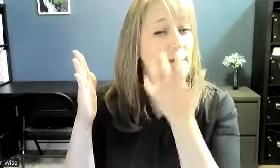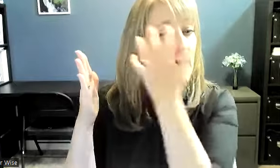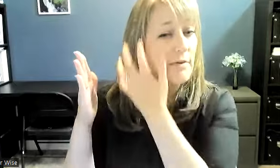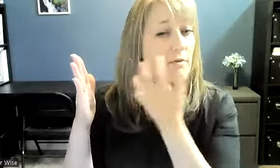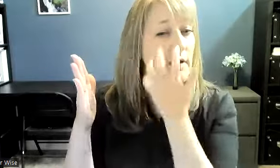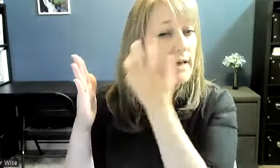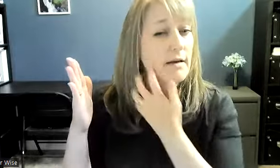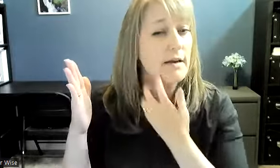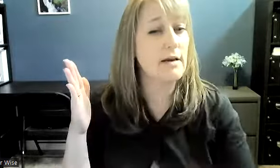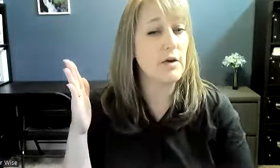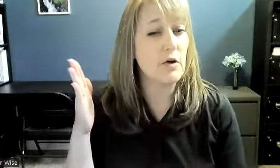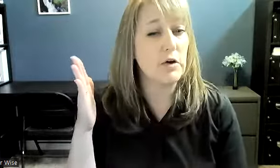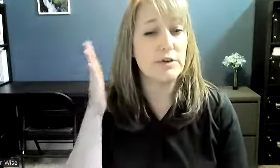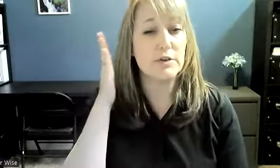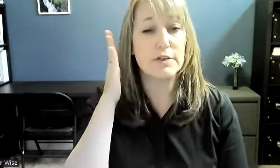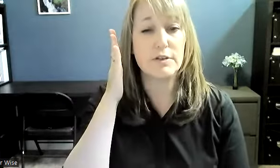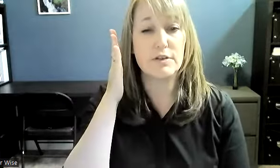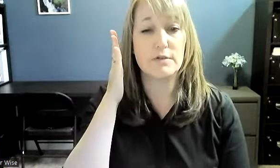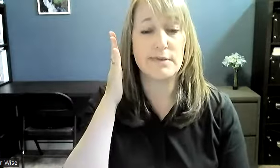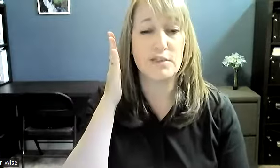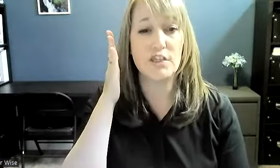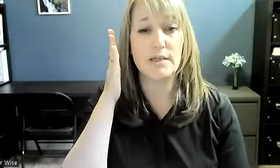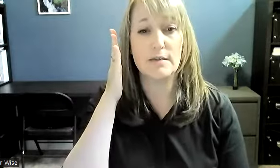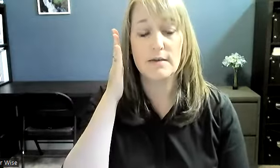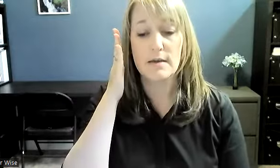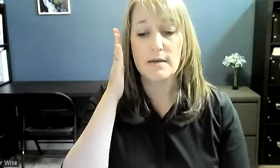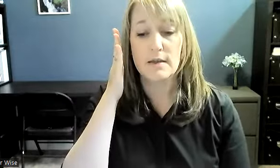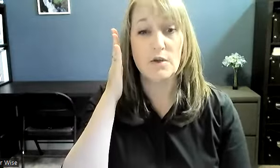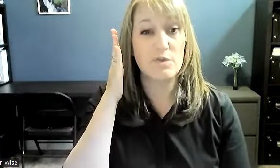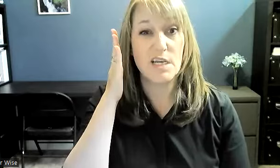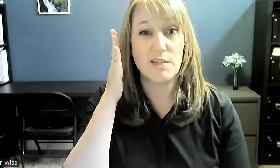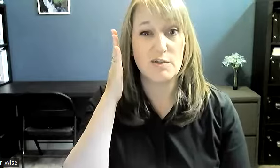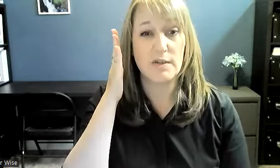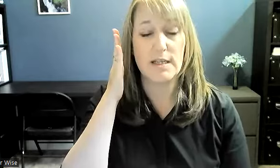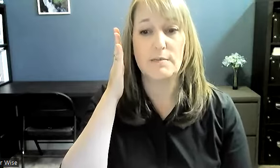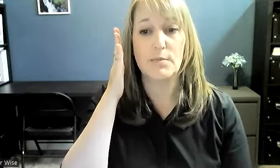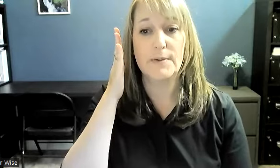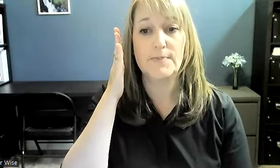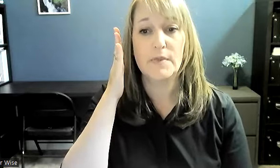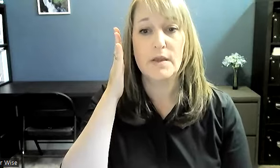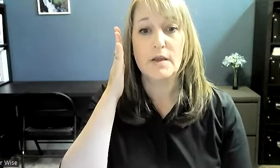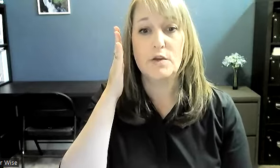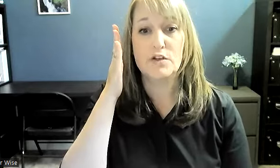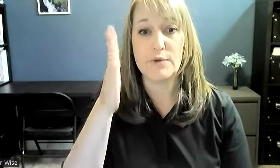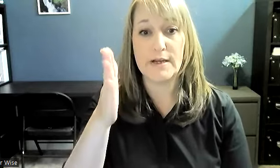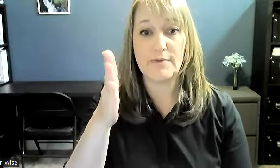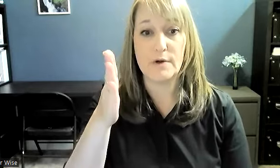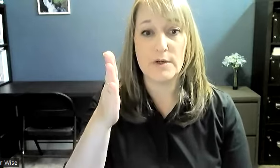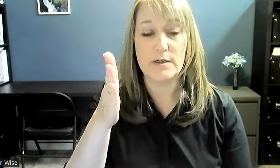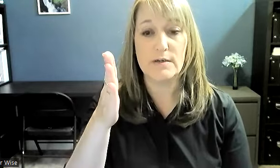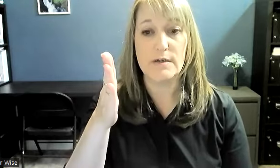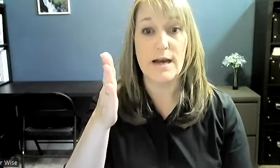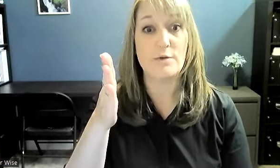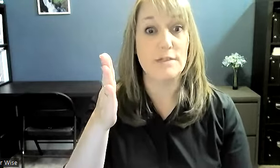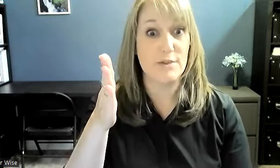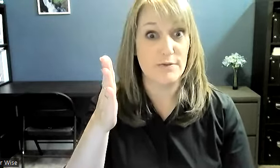kind of right here on your, near your like cheek. You don't touch it or anything, but you just bring it forward out into the